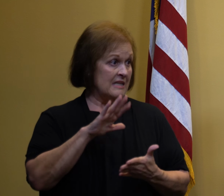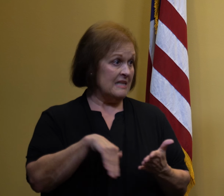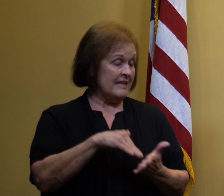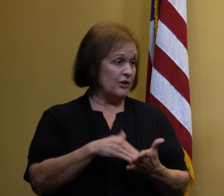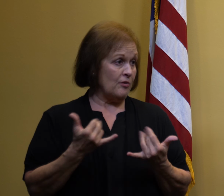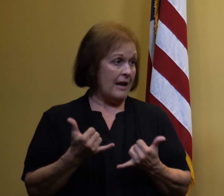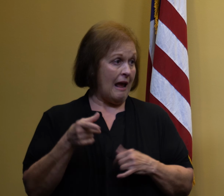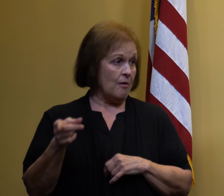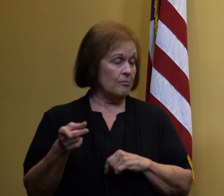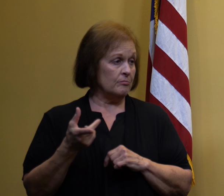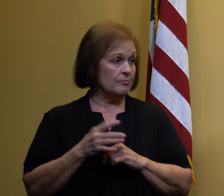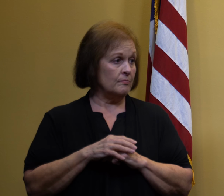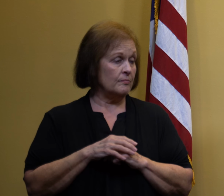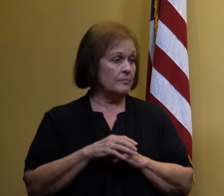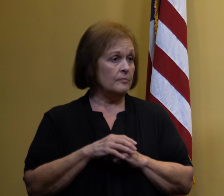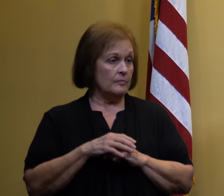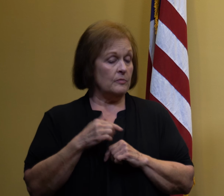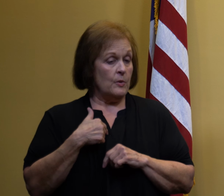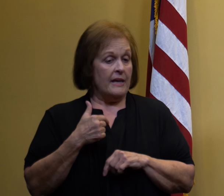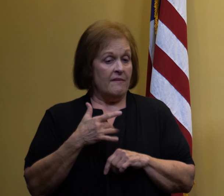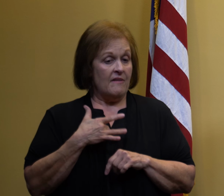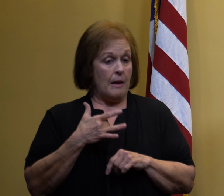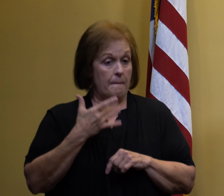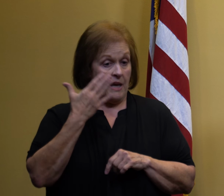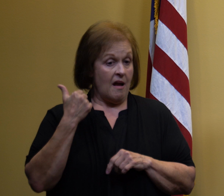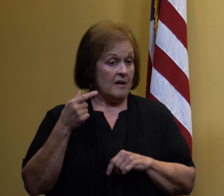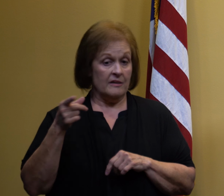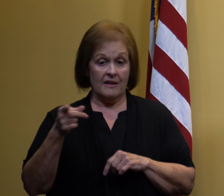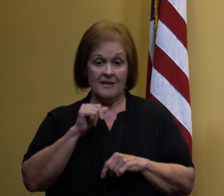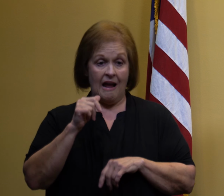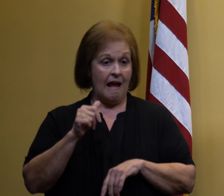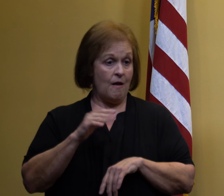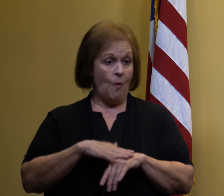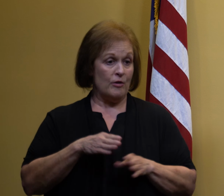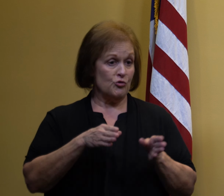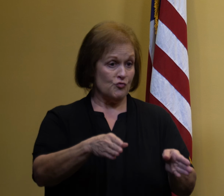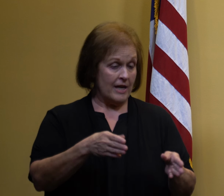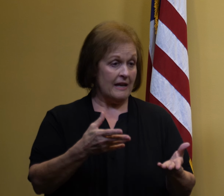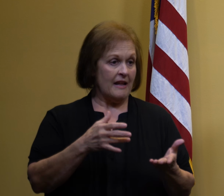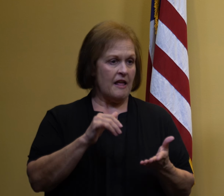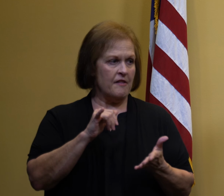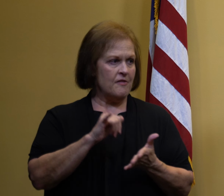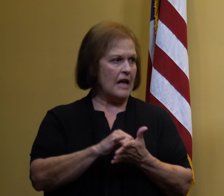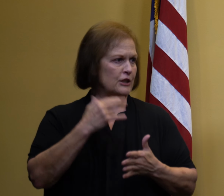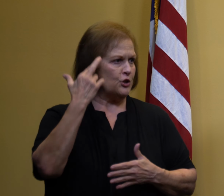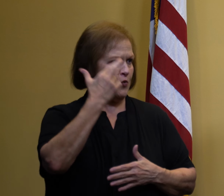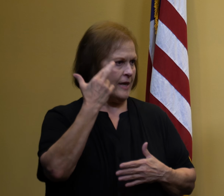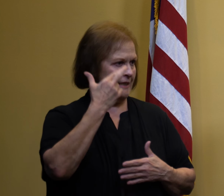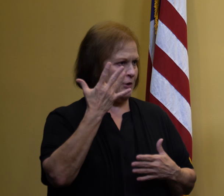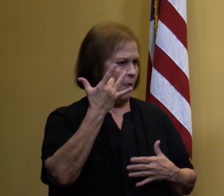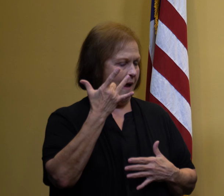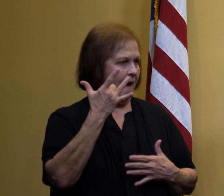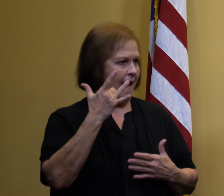right now that we believe, because they're off the street, it has resulted in last week